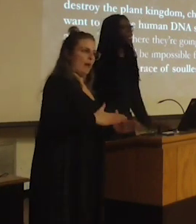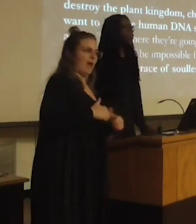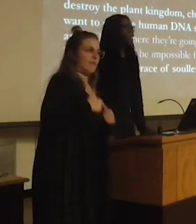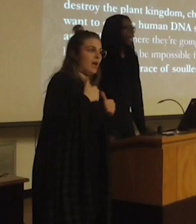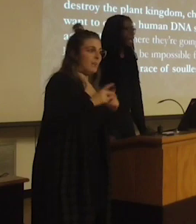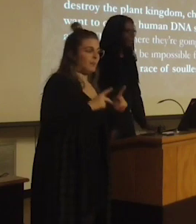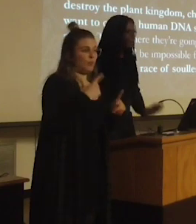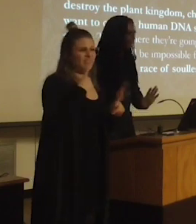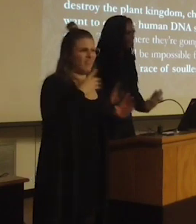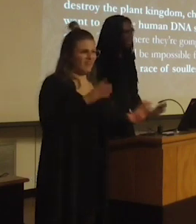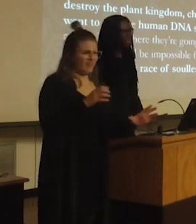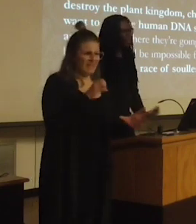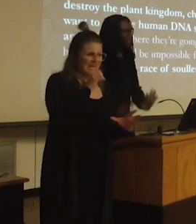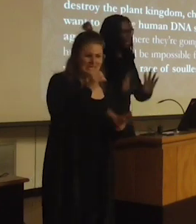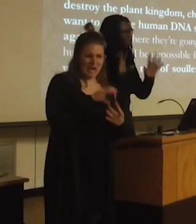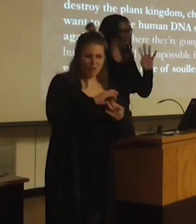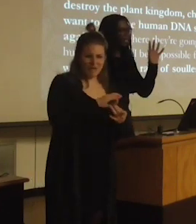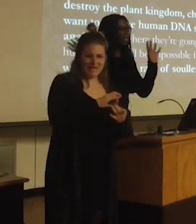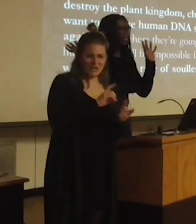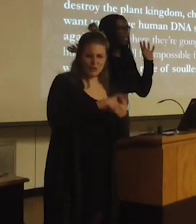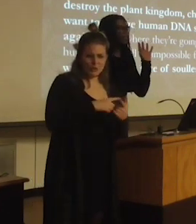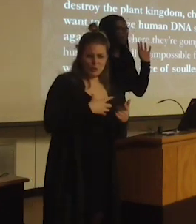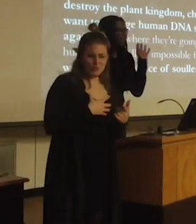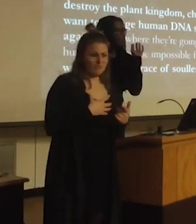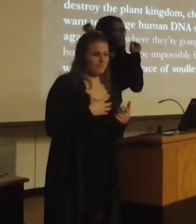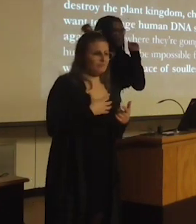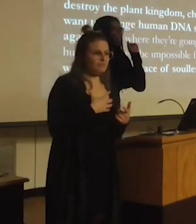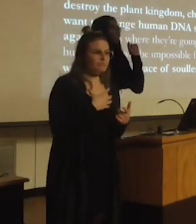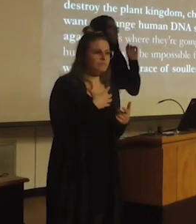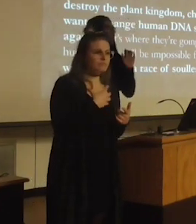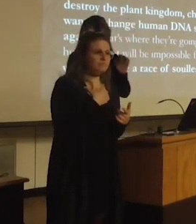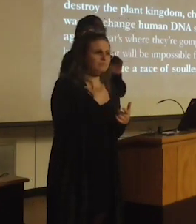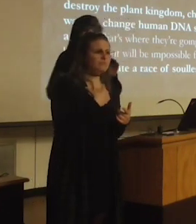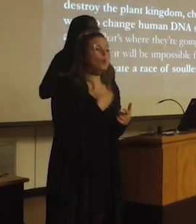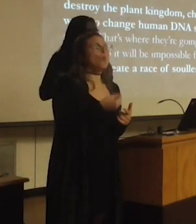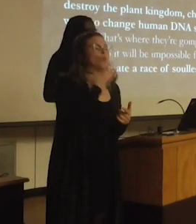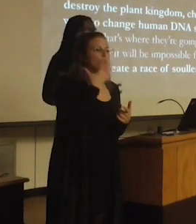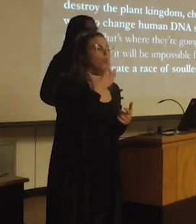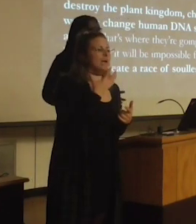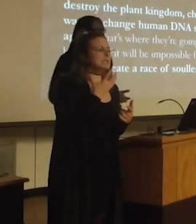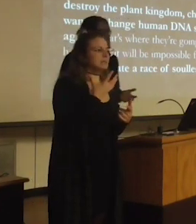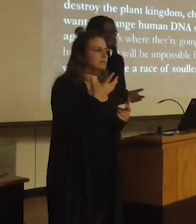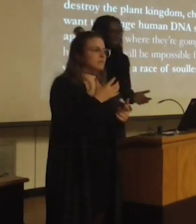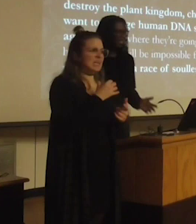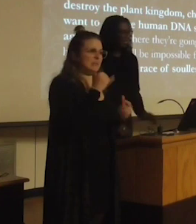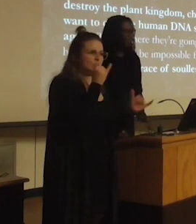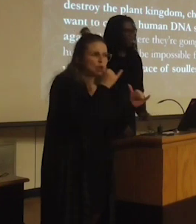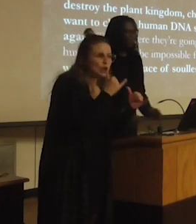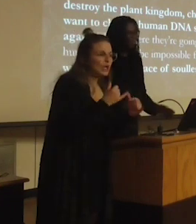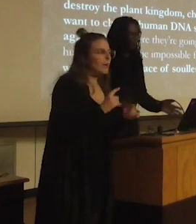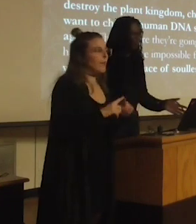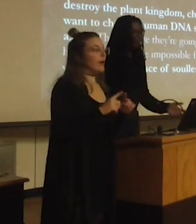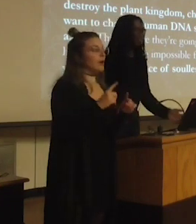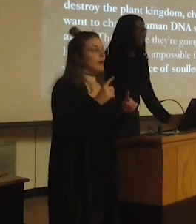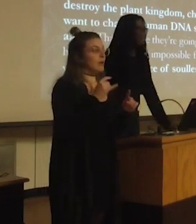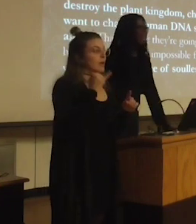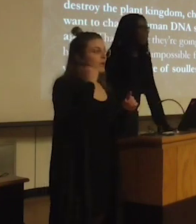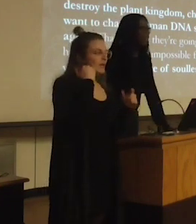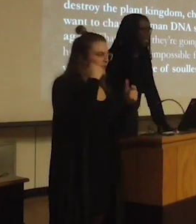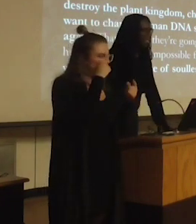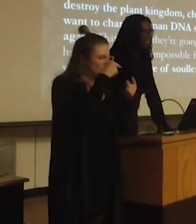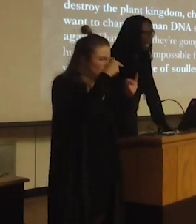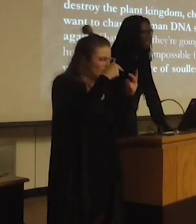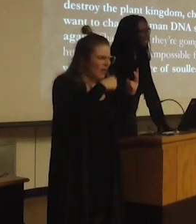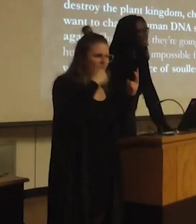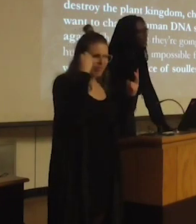people will say, no, this has absolutely nothing to do with like whites. Like that's absurd. And what are you talking about? But really, like again, when you put all of the clues